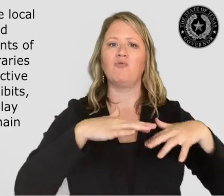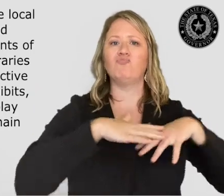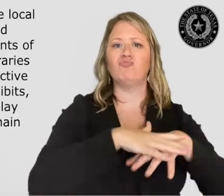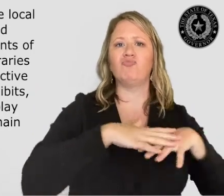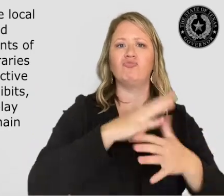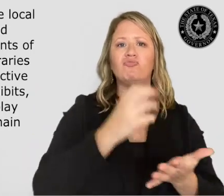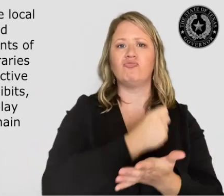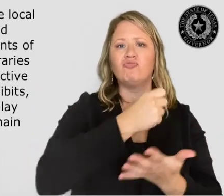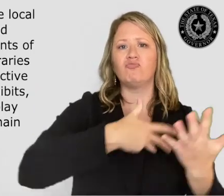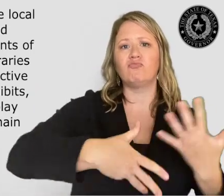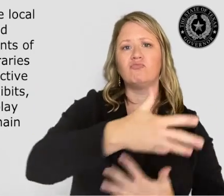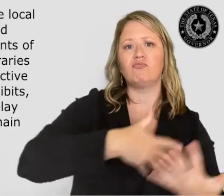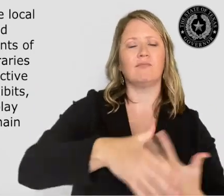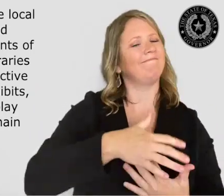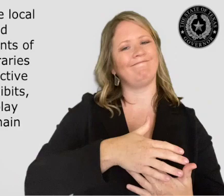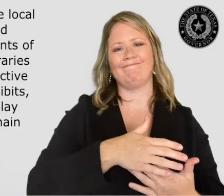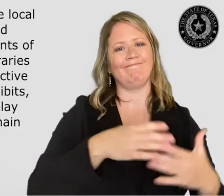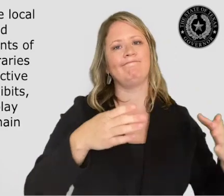remain closed.